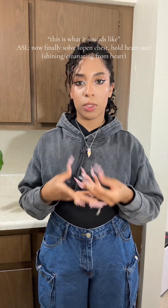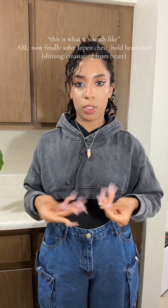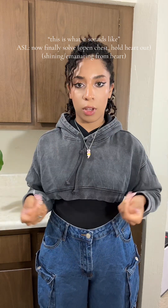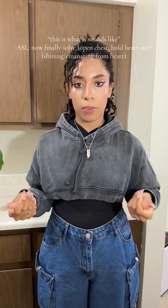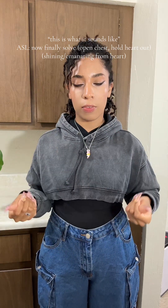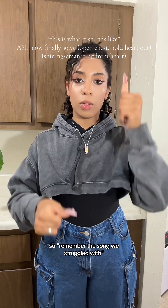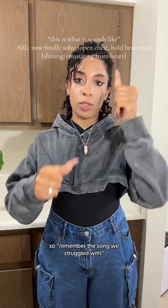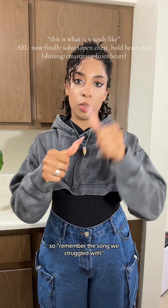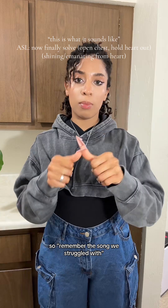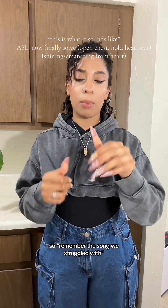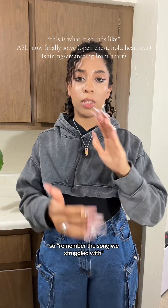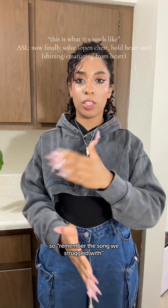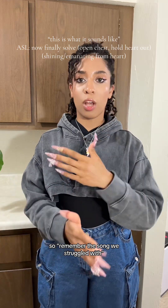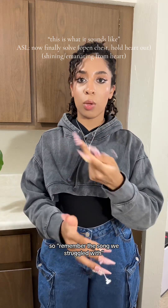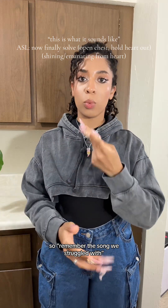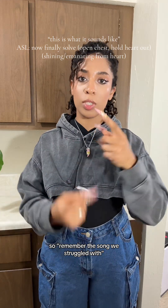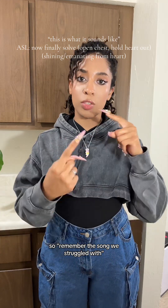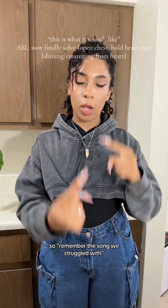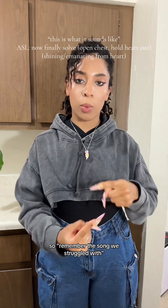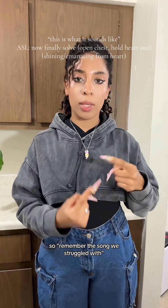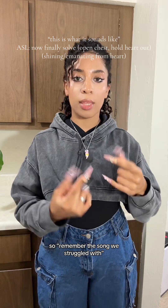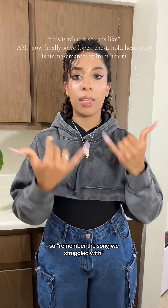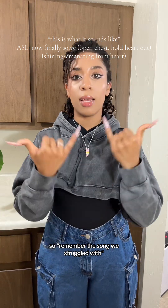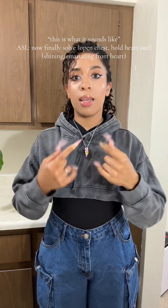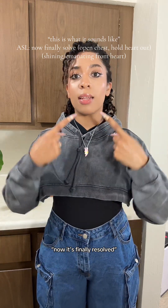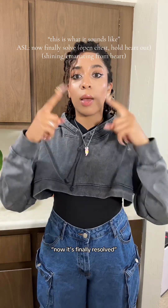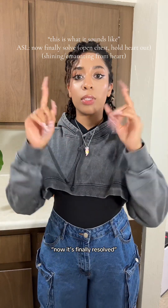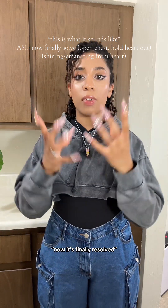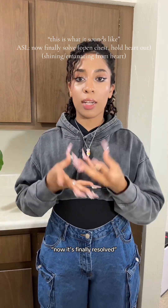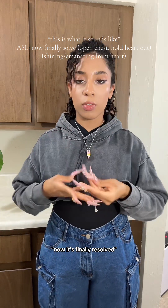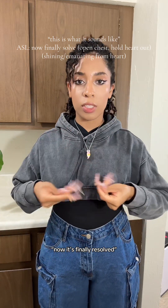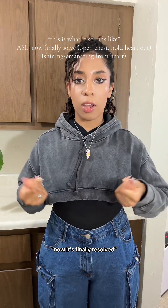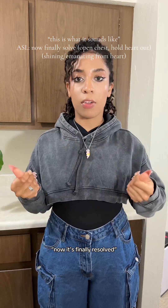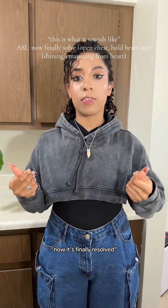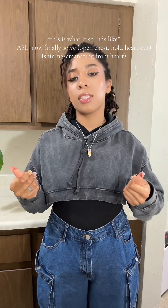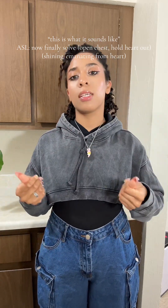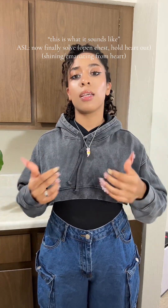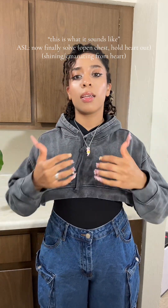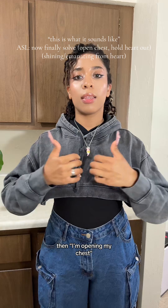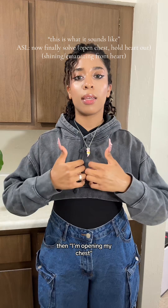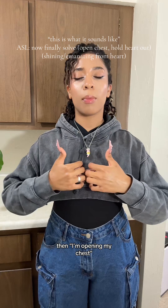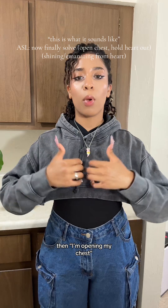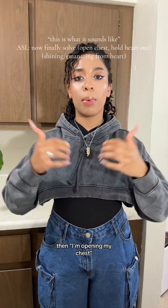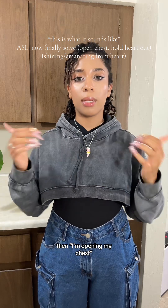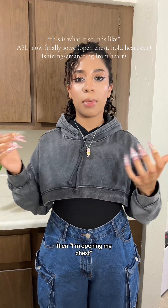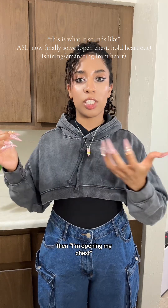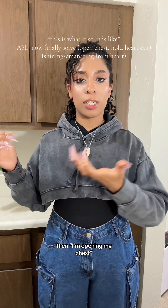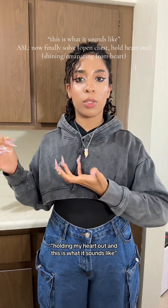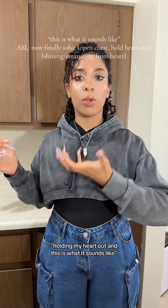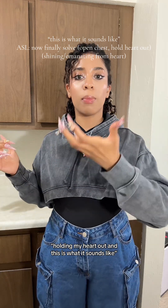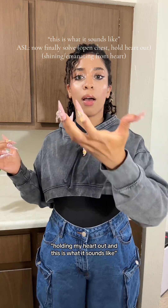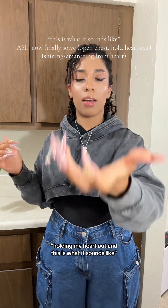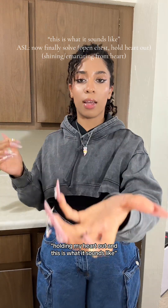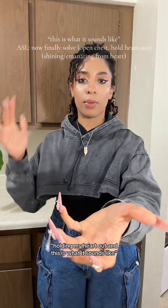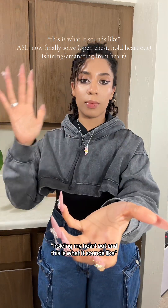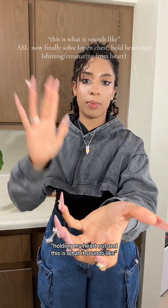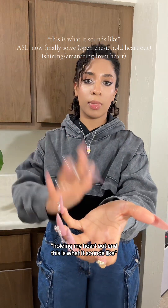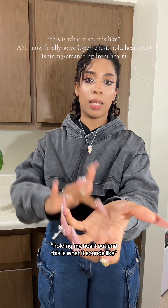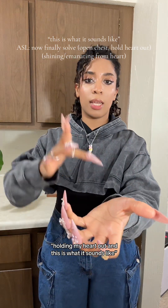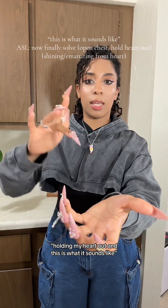Solve. So remember the song we struggle with. Now it's finally resolved. Then I'm opening my chest, holding my heart out, and this